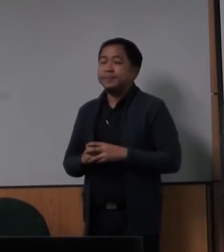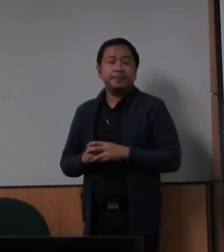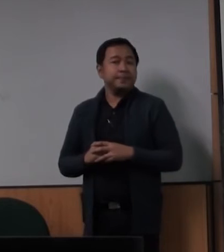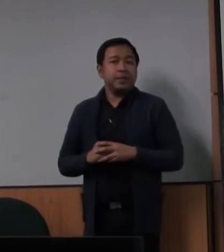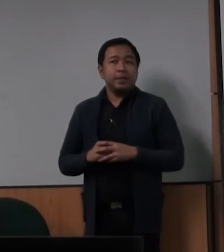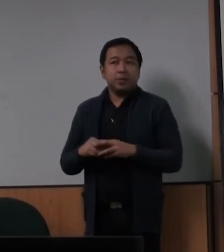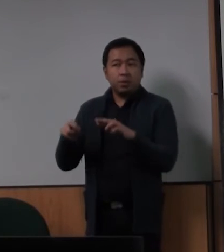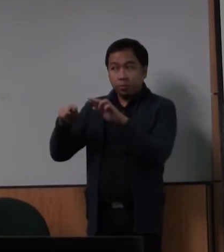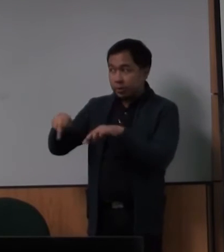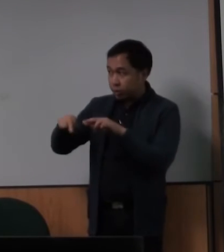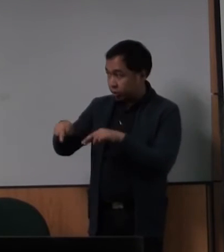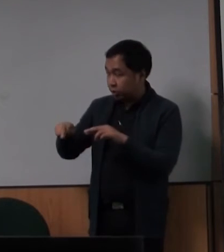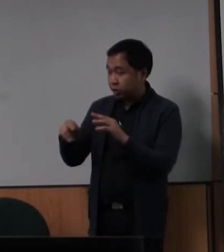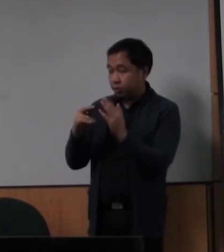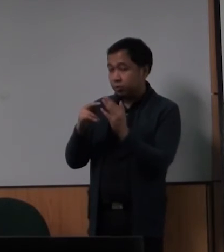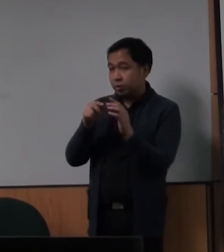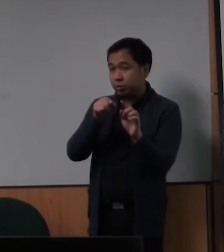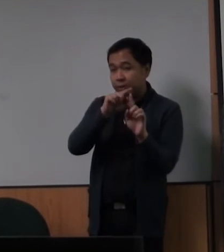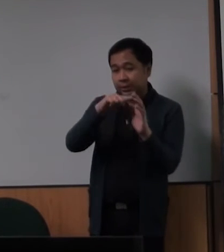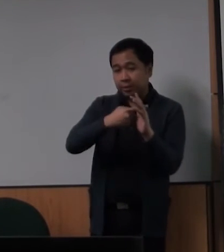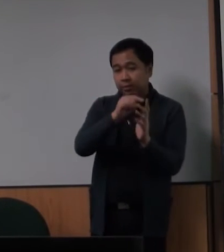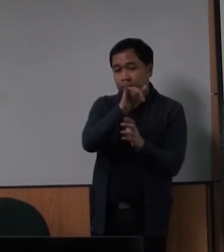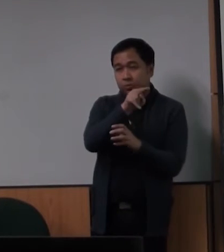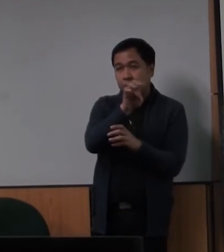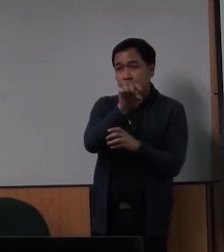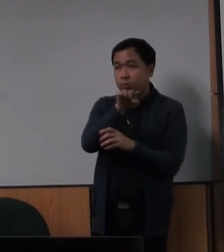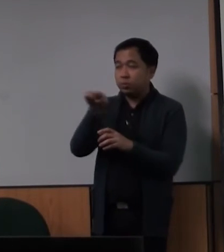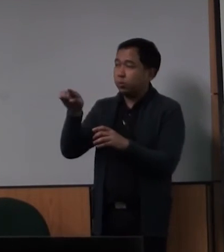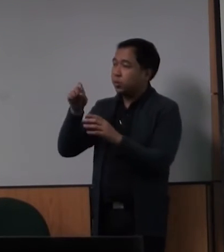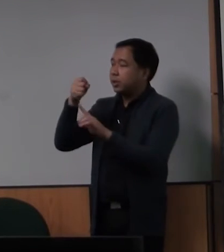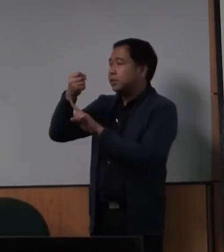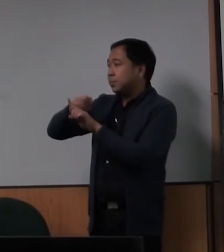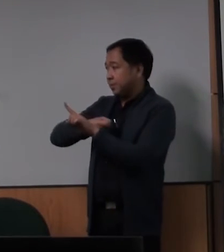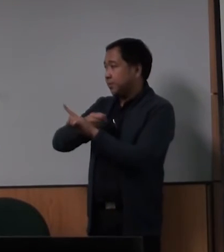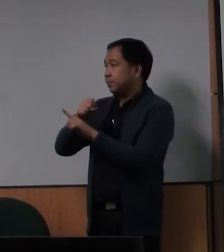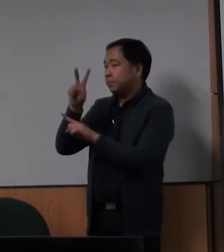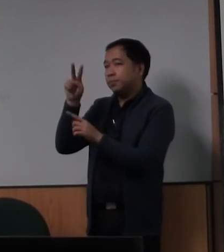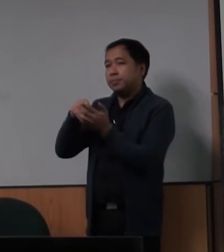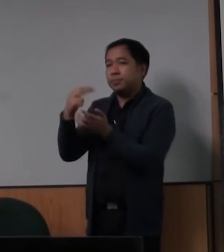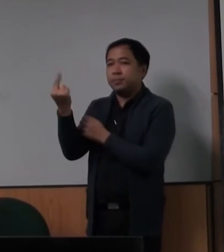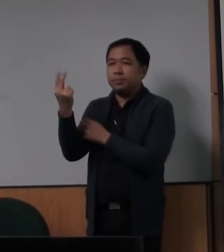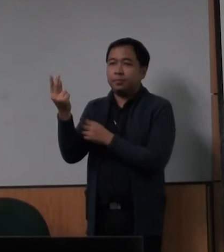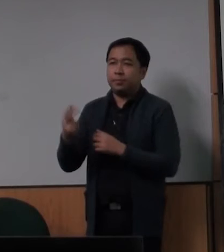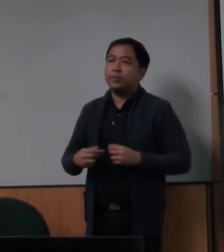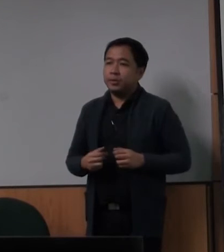So the study runs from June to September 2013.